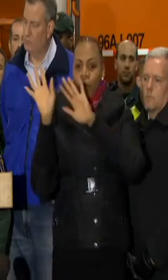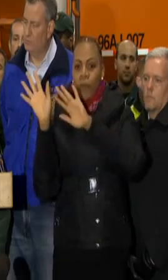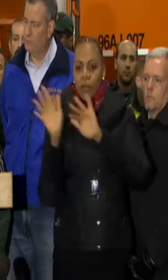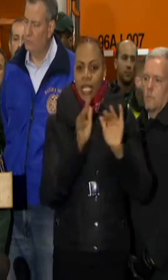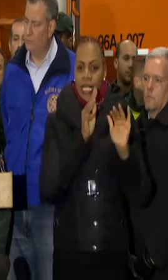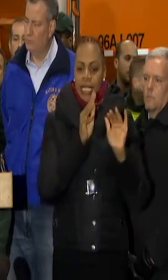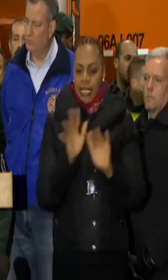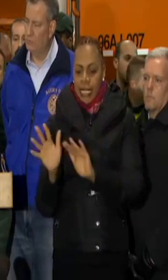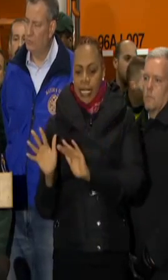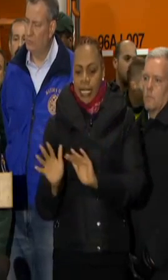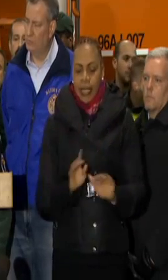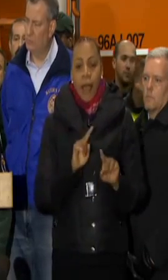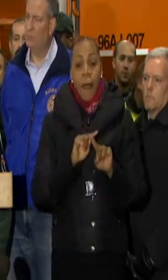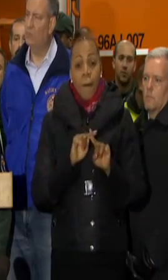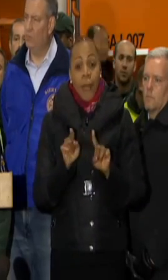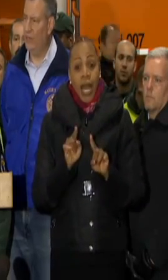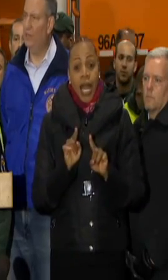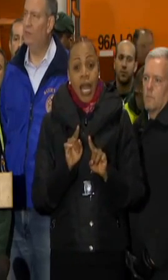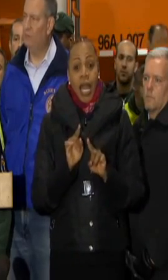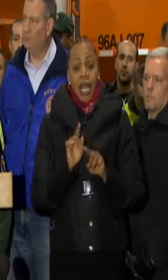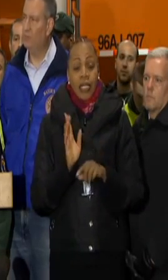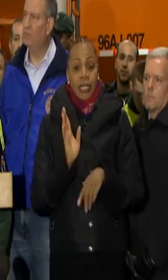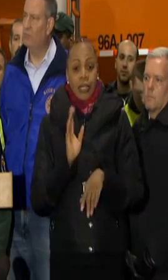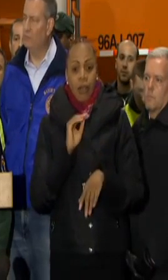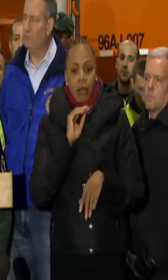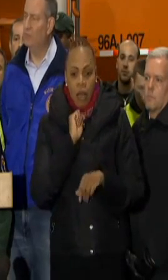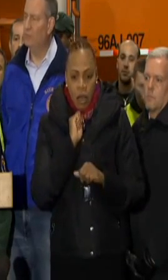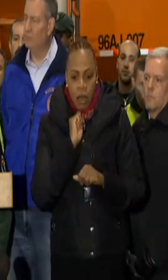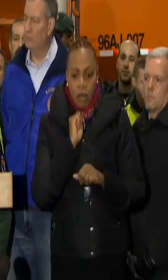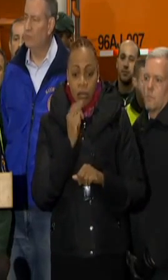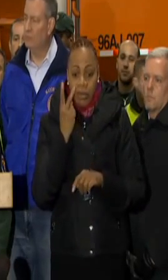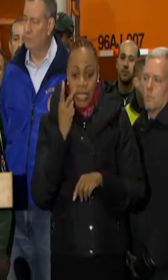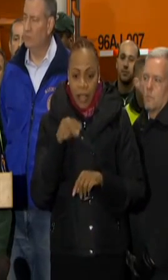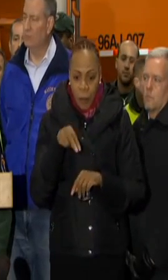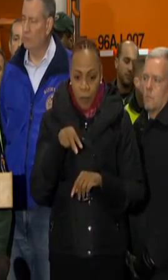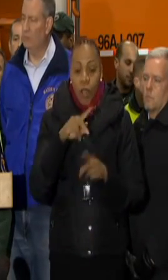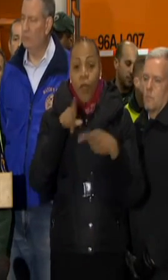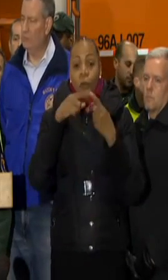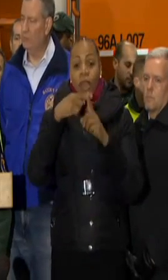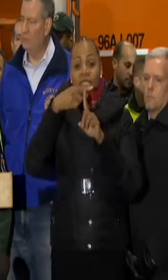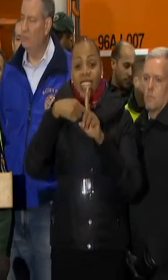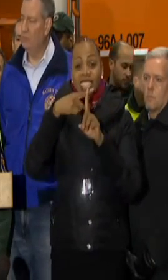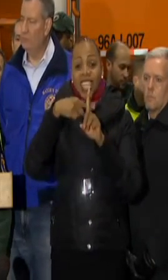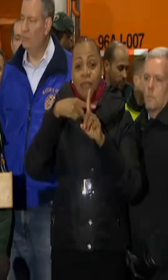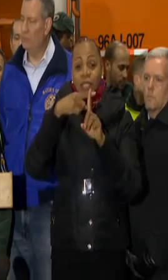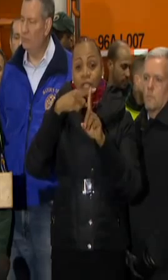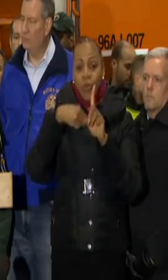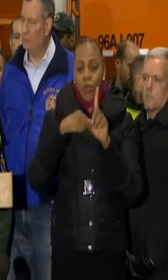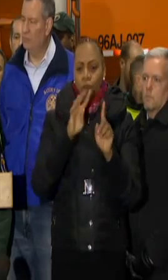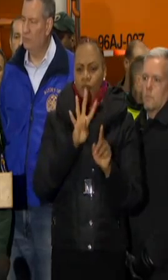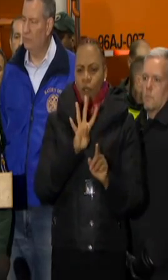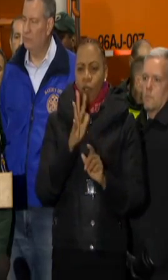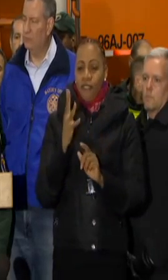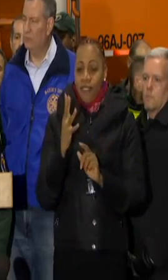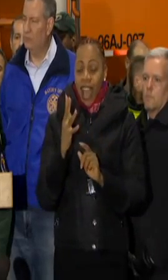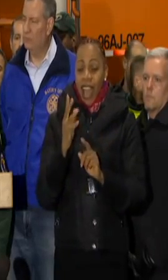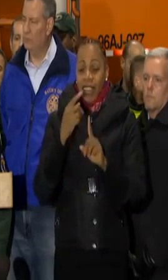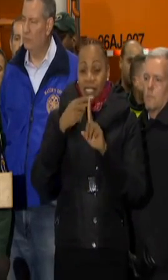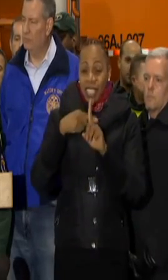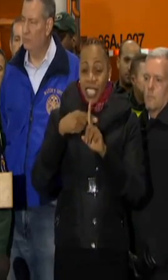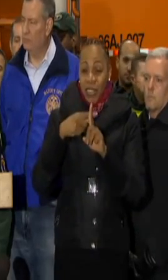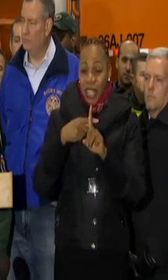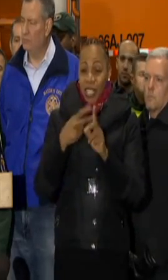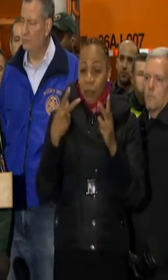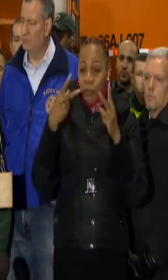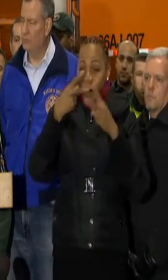them, but it can be misleading because it'll also tighten up tonight. When that temperature drops down to 4 or 5 degrees, it's going to tighten up. So